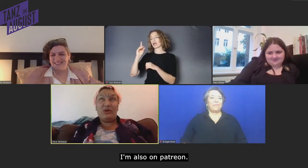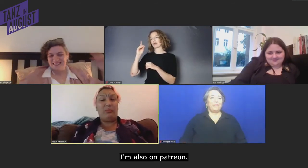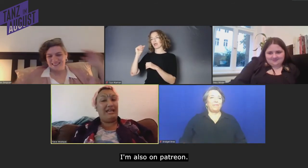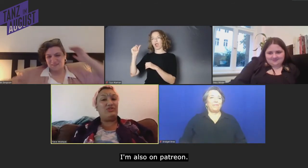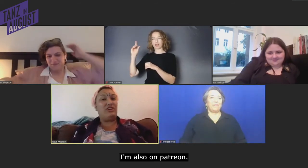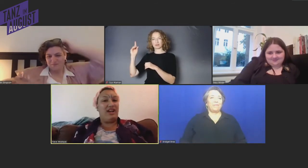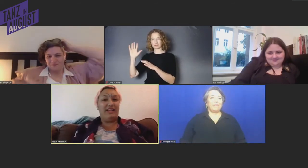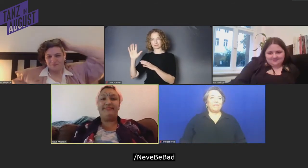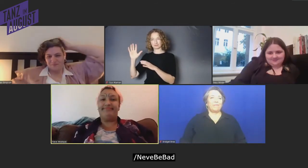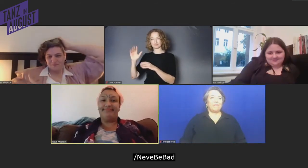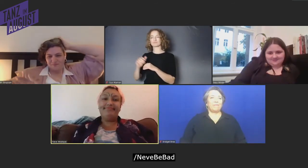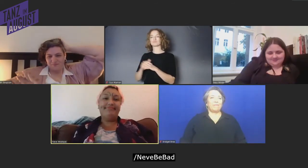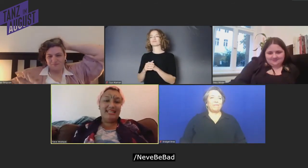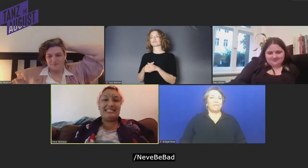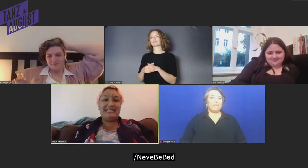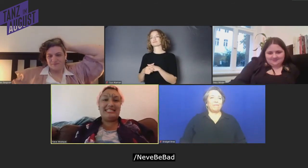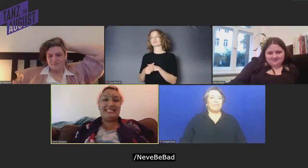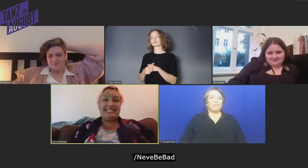also on